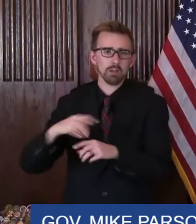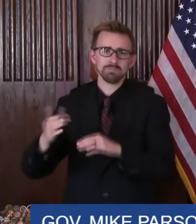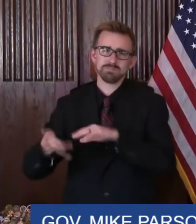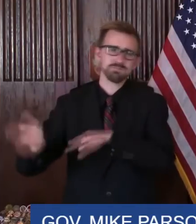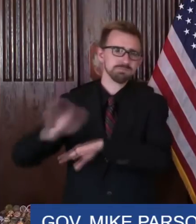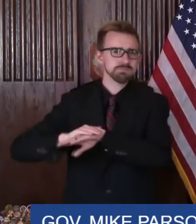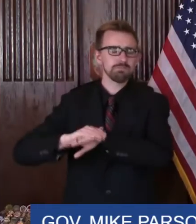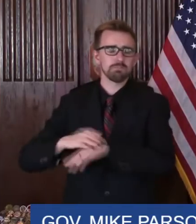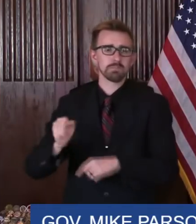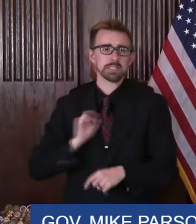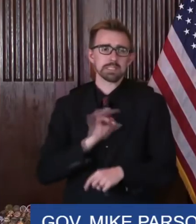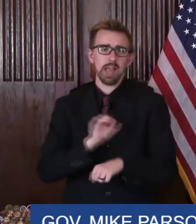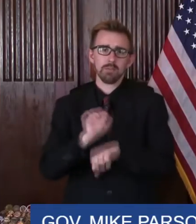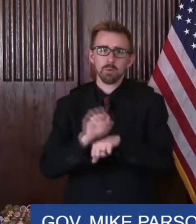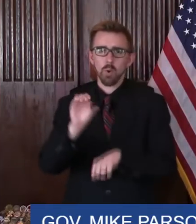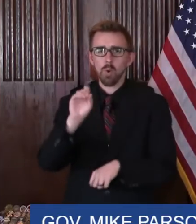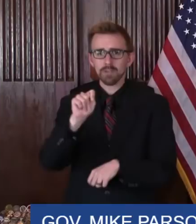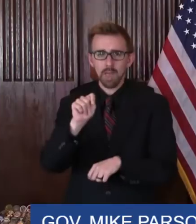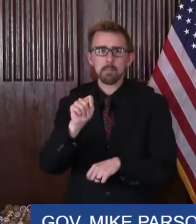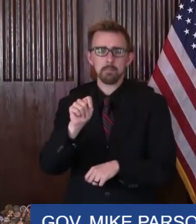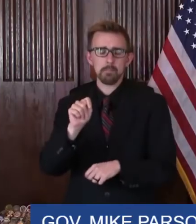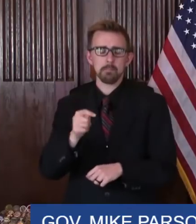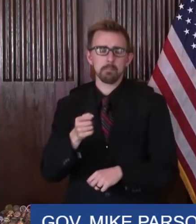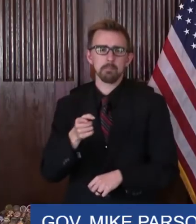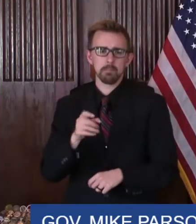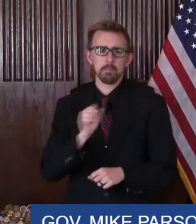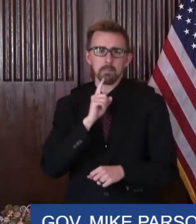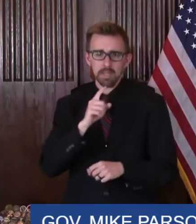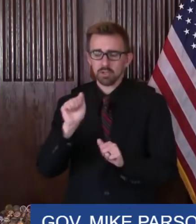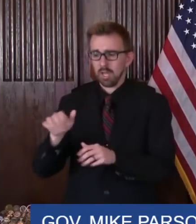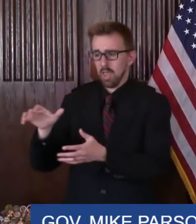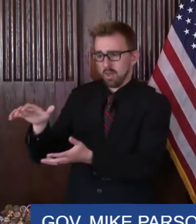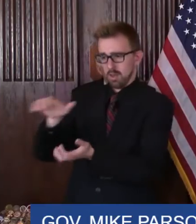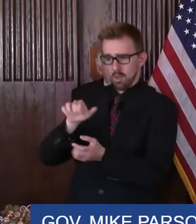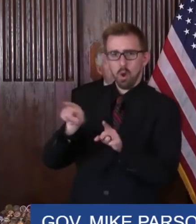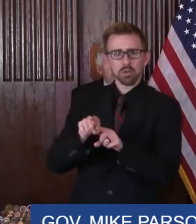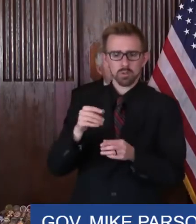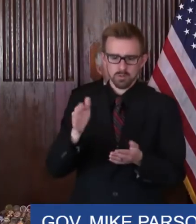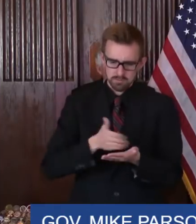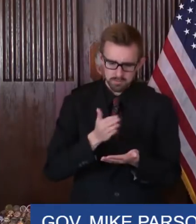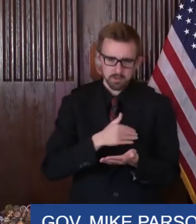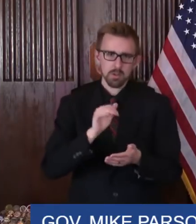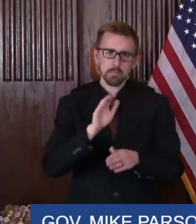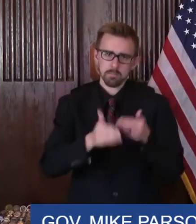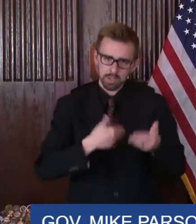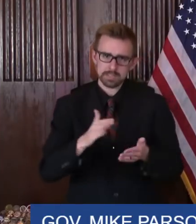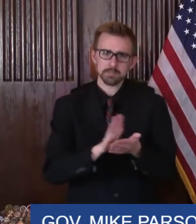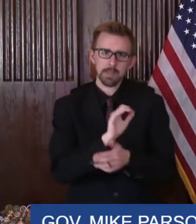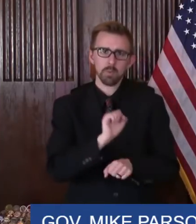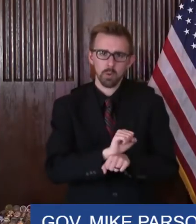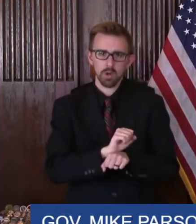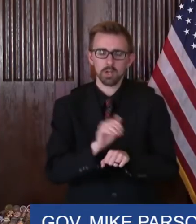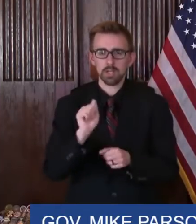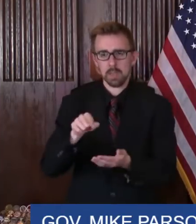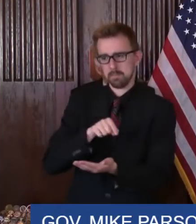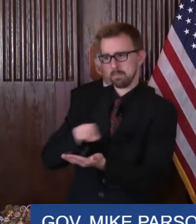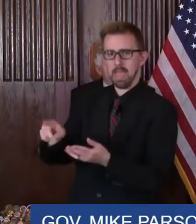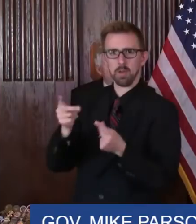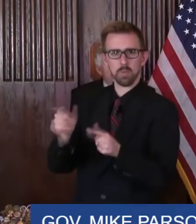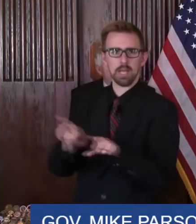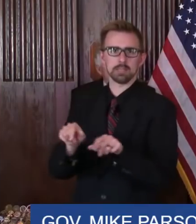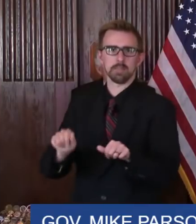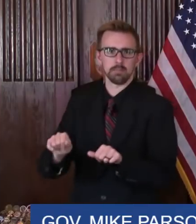already working overtime, not only to take the claims, but process them, so eligible unemployed workers can get paid as quickly as